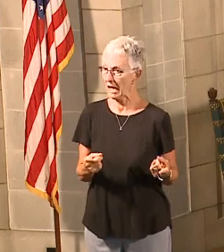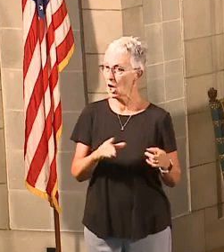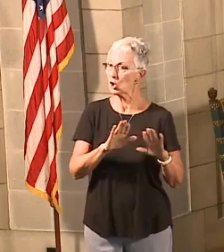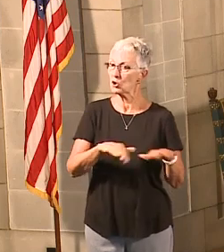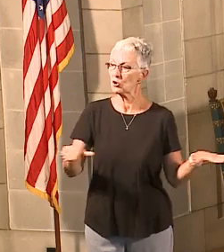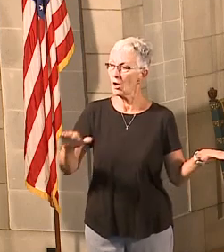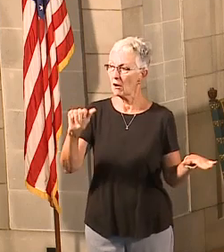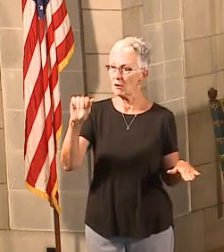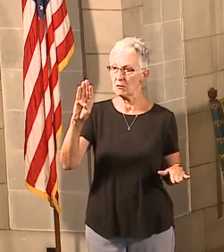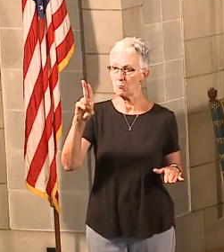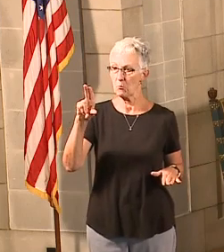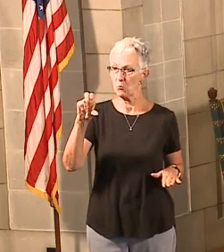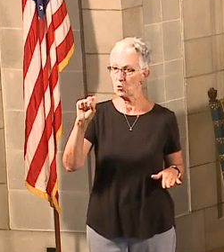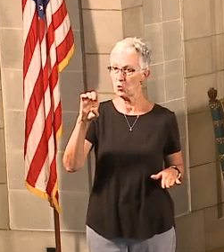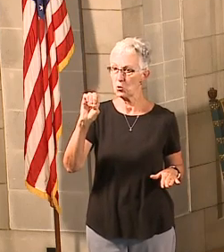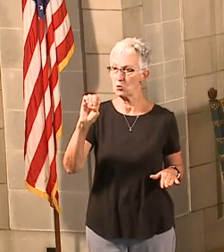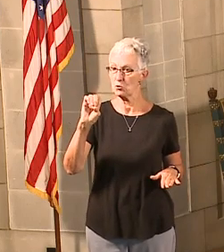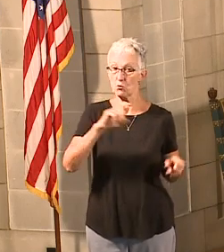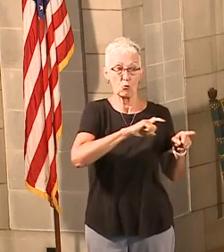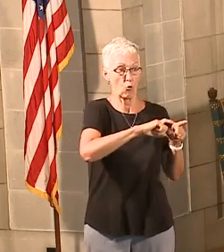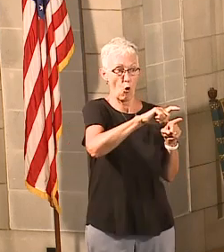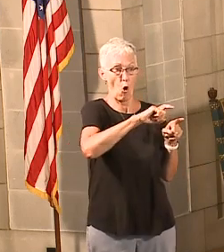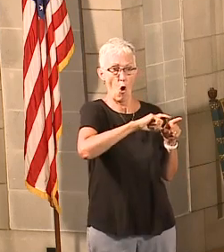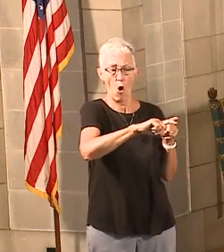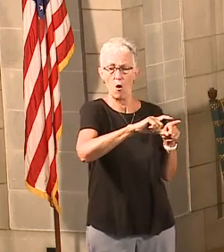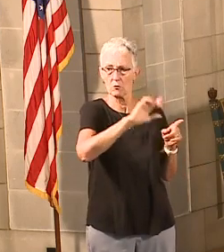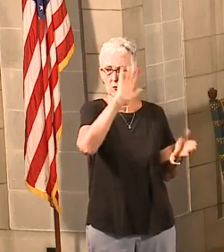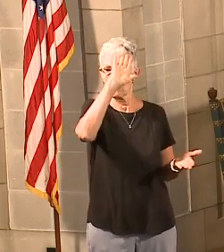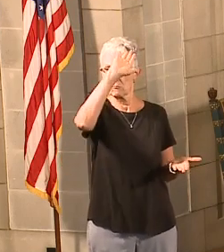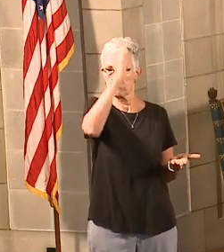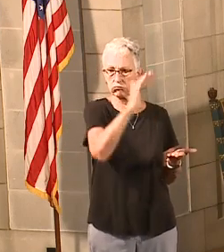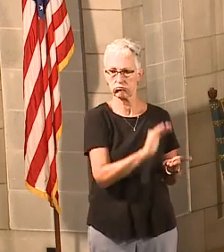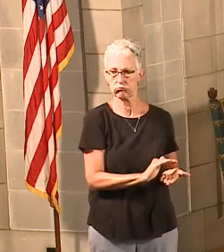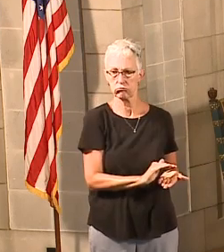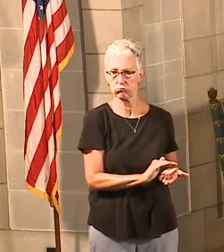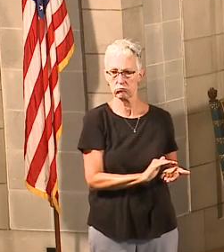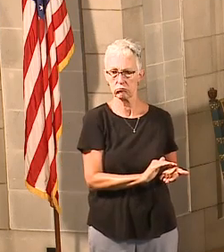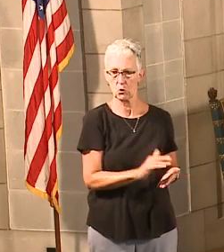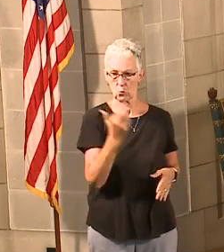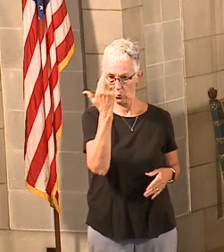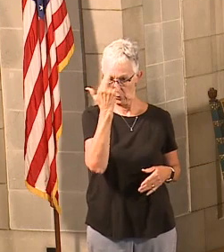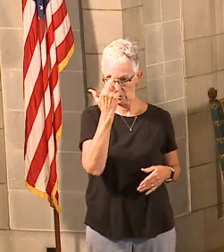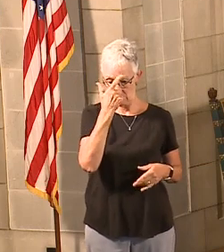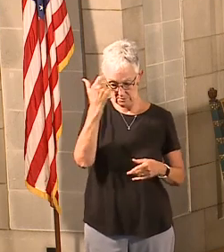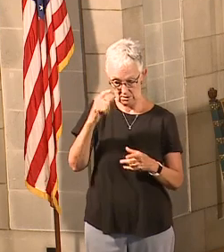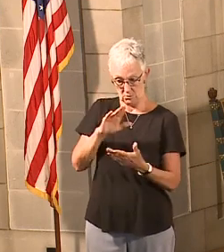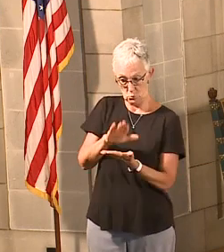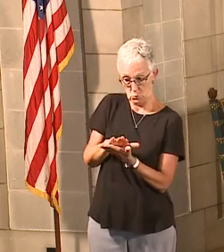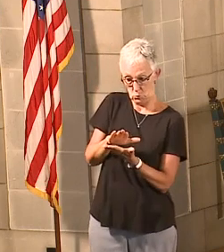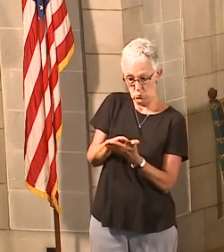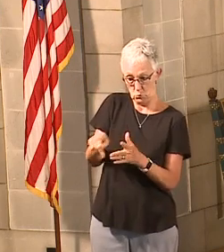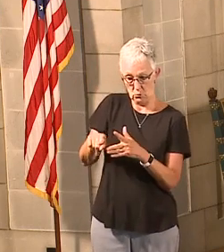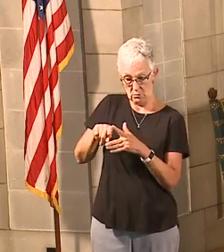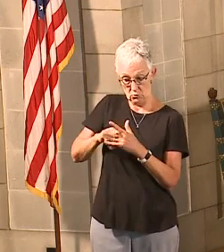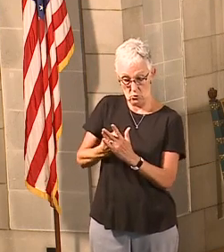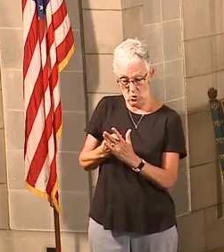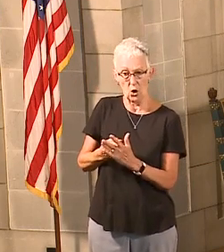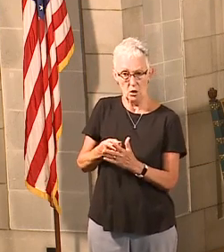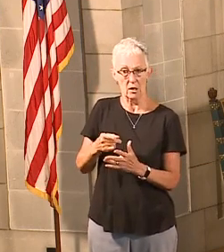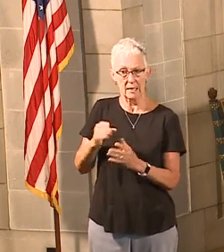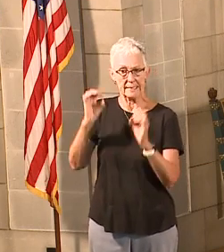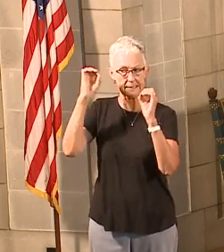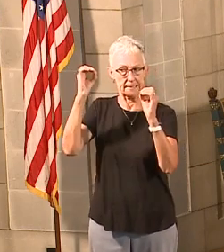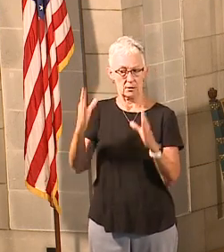have dropped. Why? Because teachers are a large percentage of the calls that go into those hotlines. So that's an aspect. We know